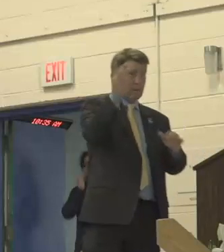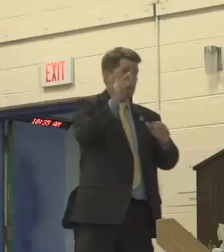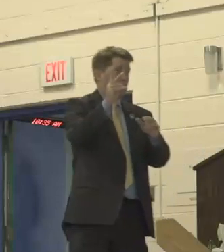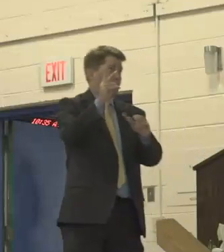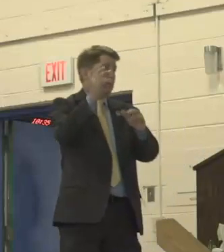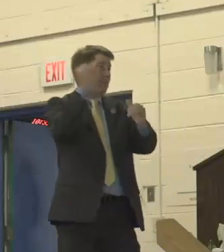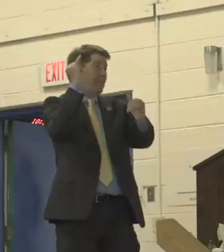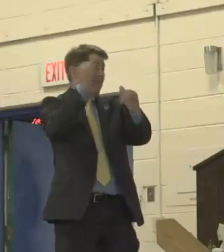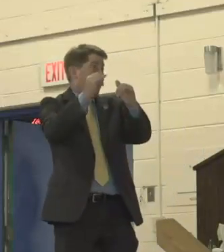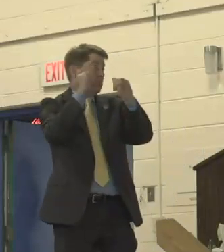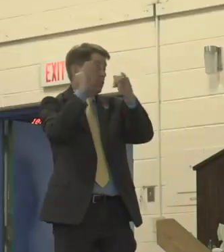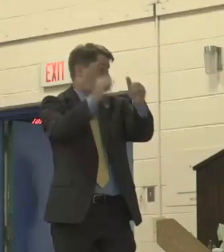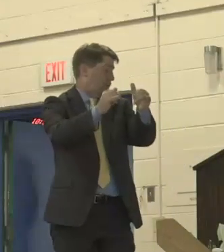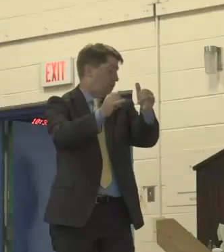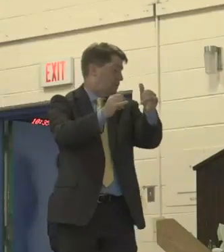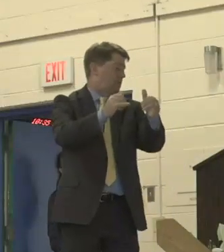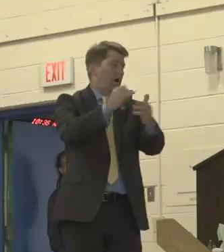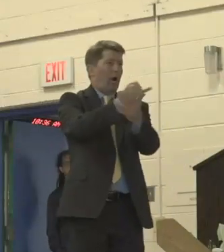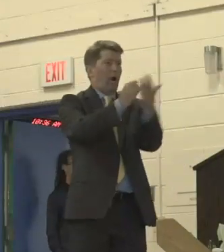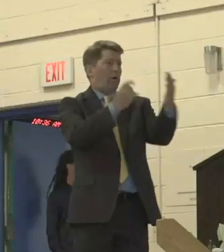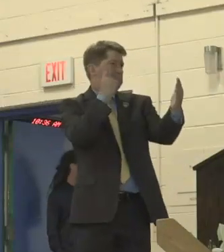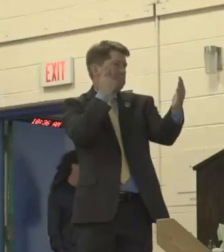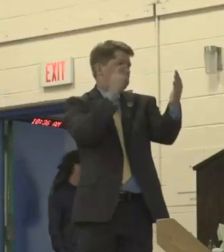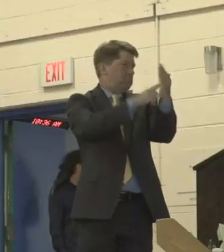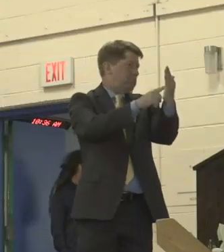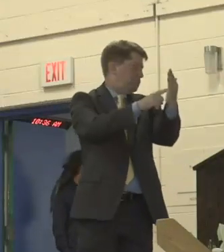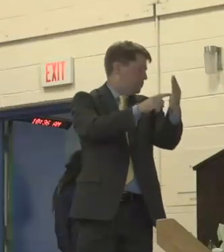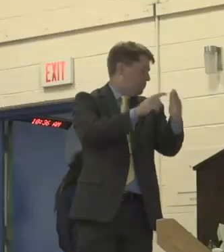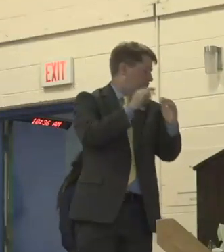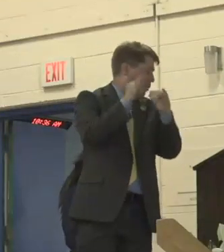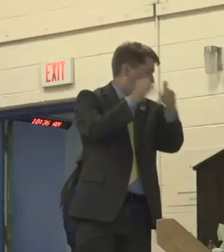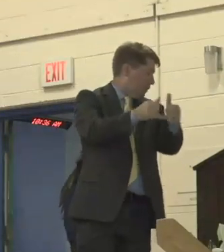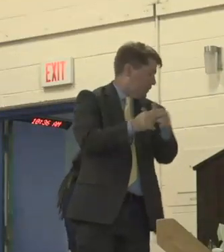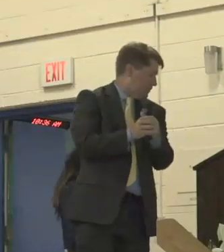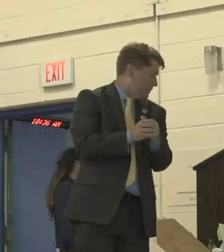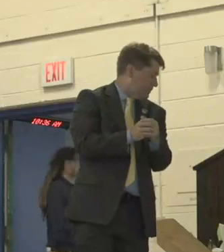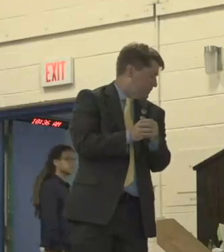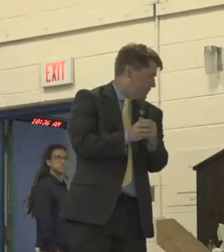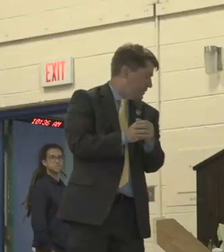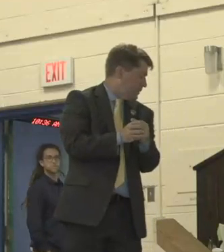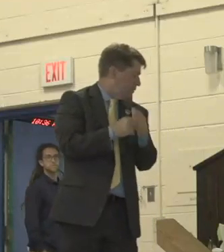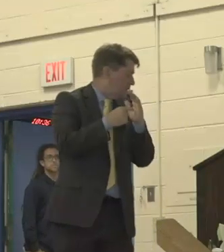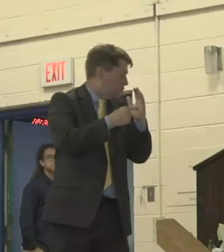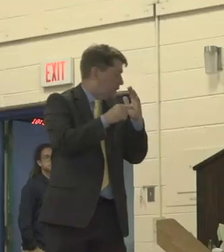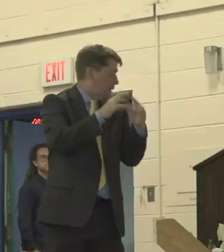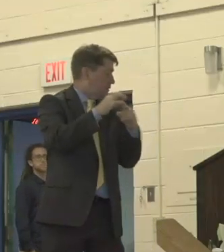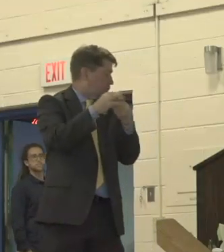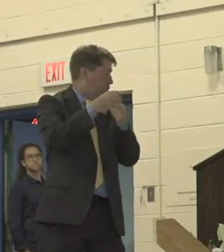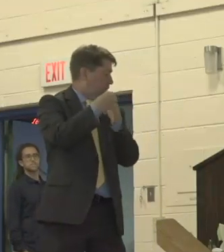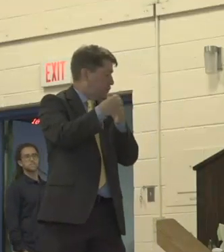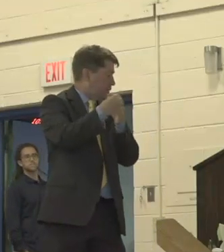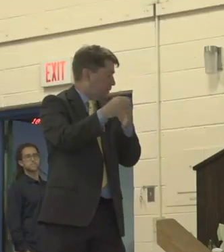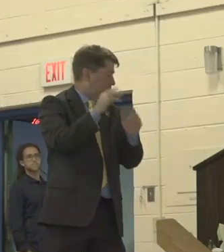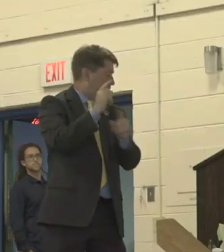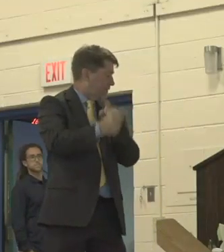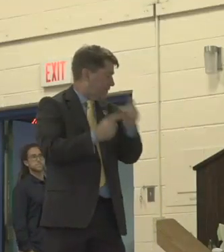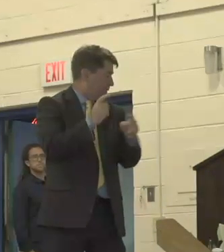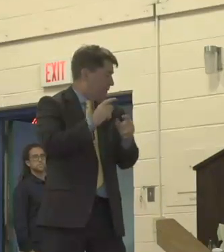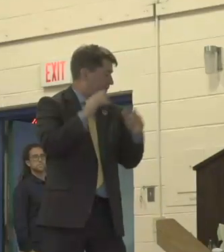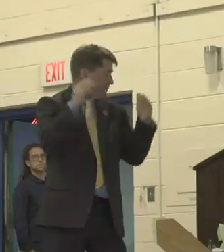Okay, and the last award being recognized for their work in the arts this year is given